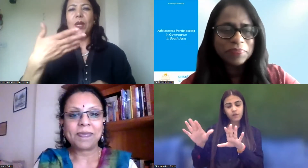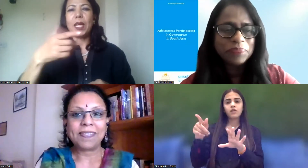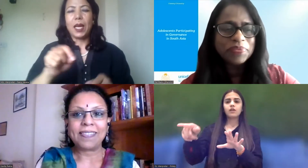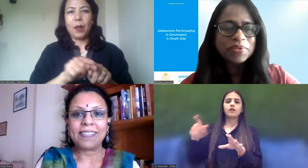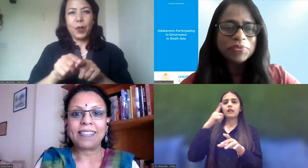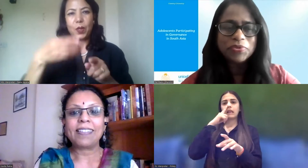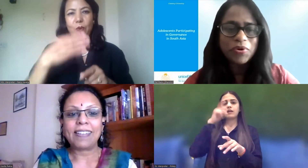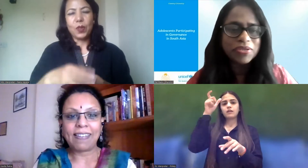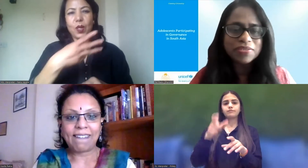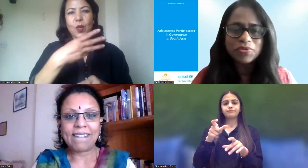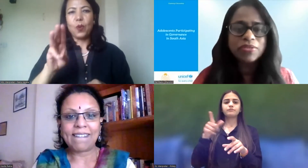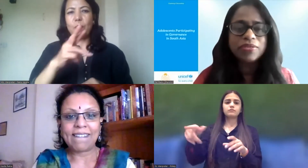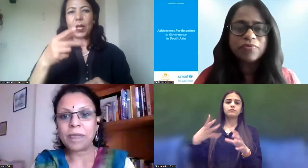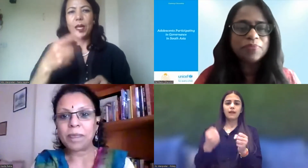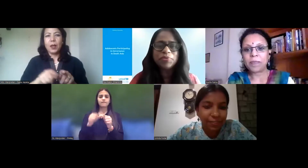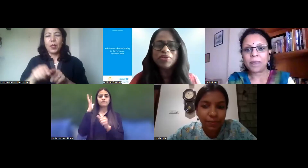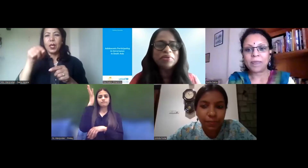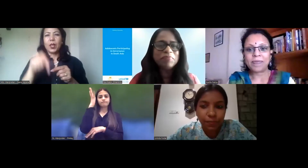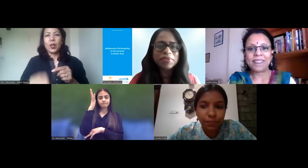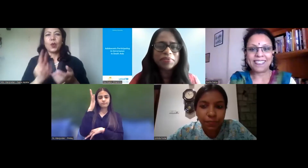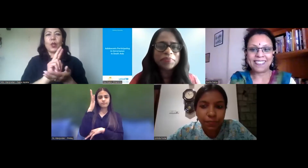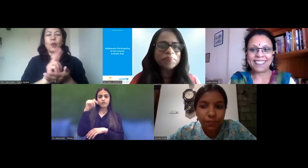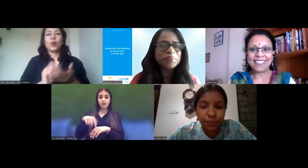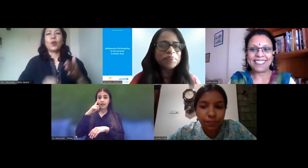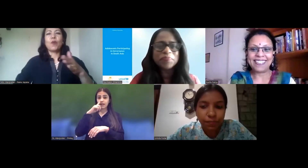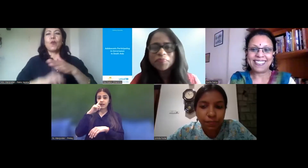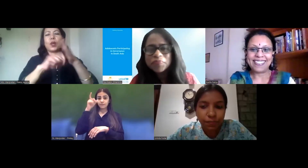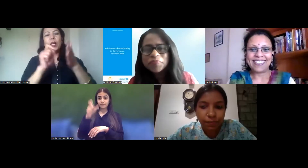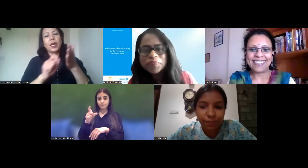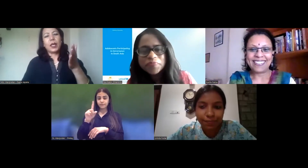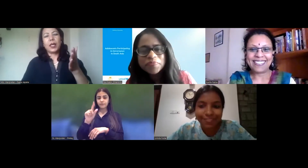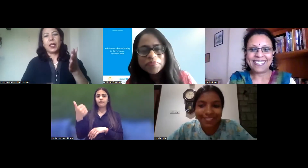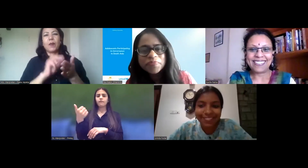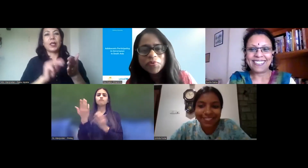author. Dunu Roy is not available today, but